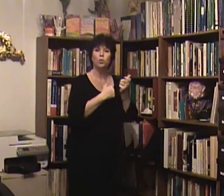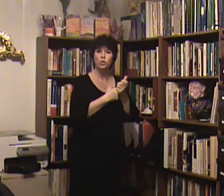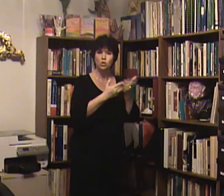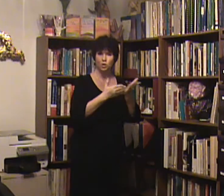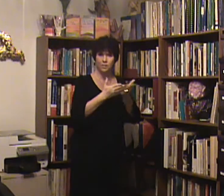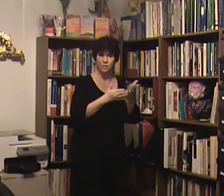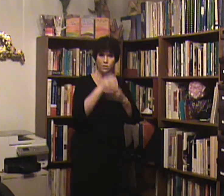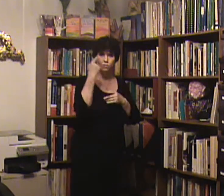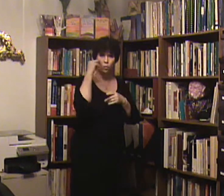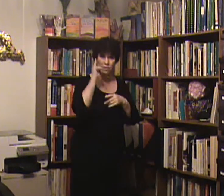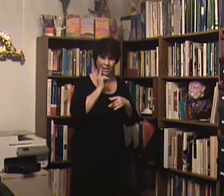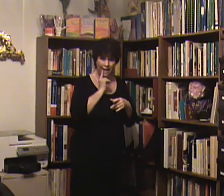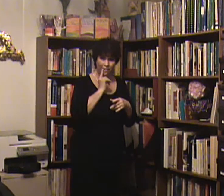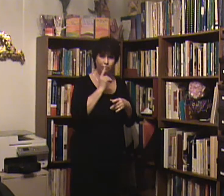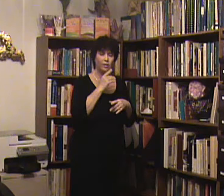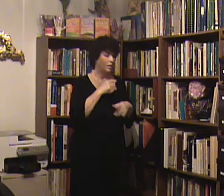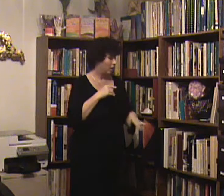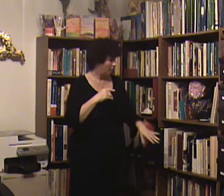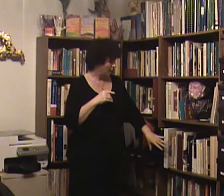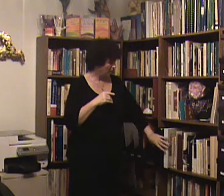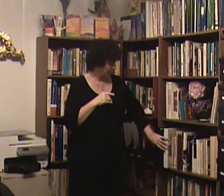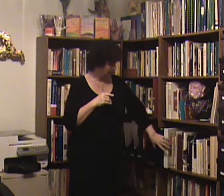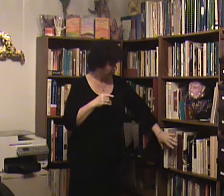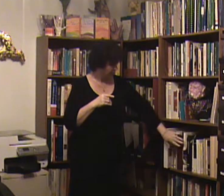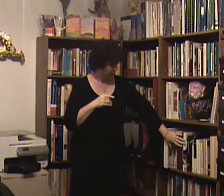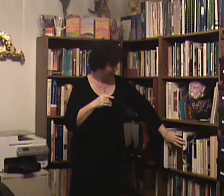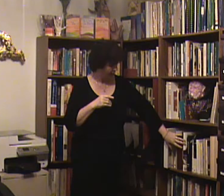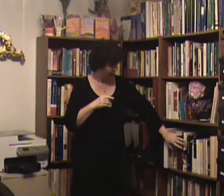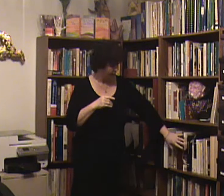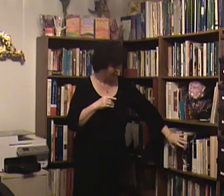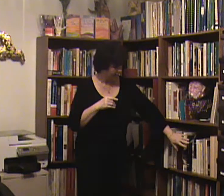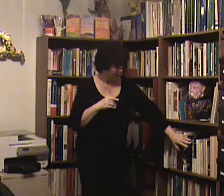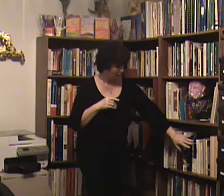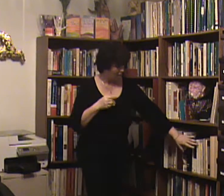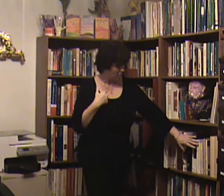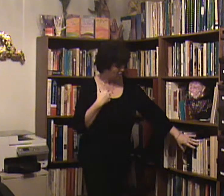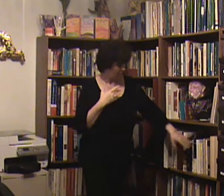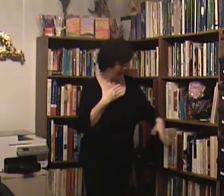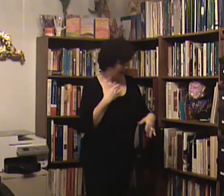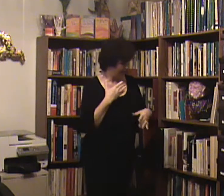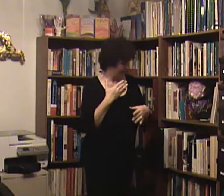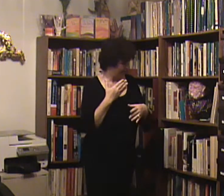support services for the deaf. And then I also have